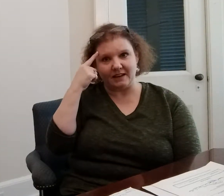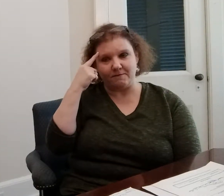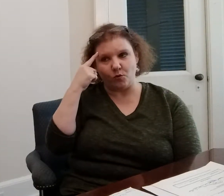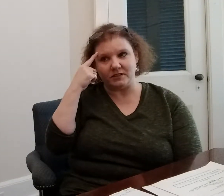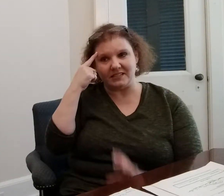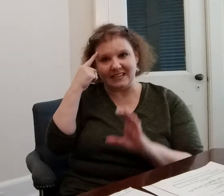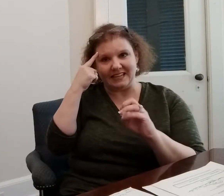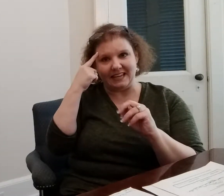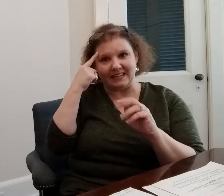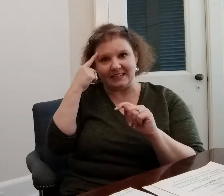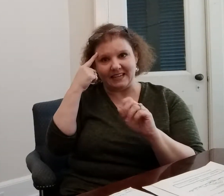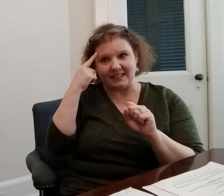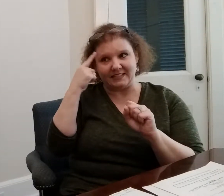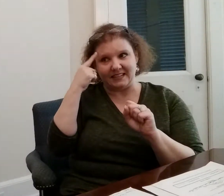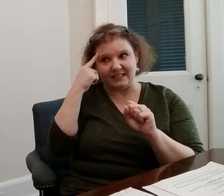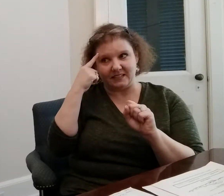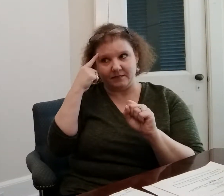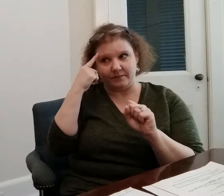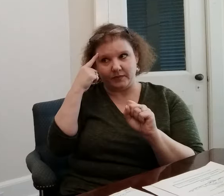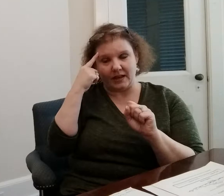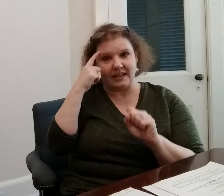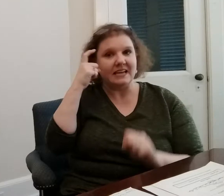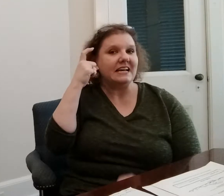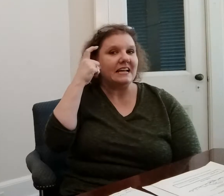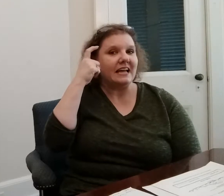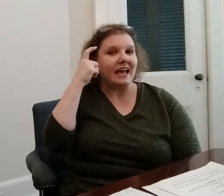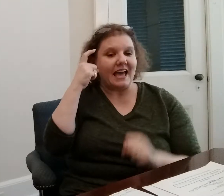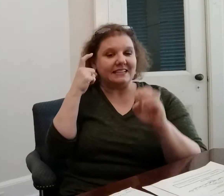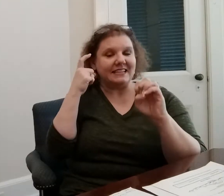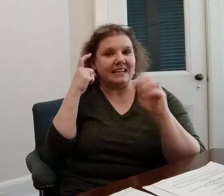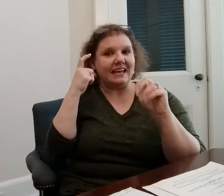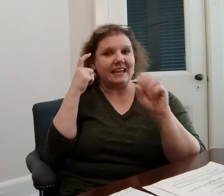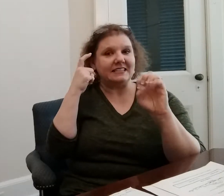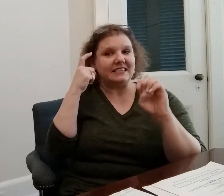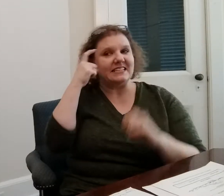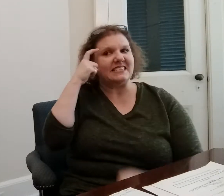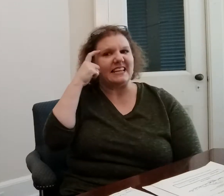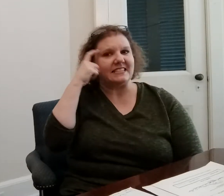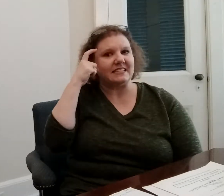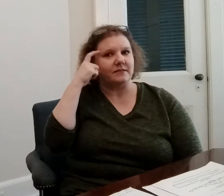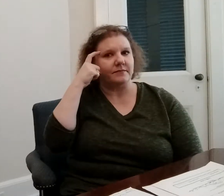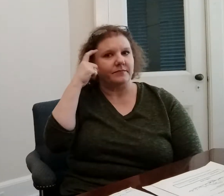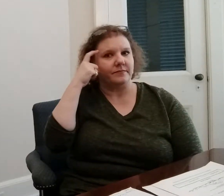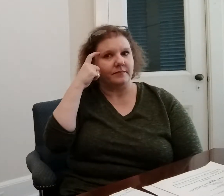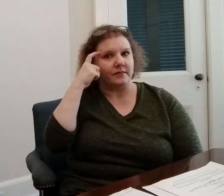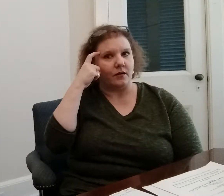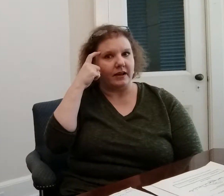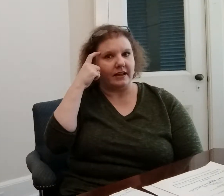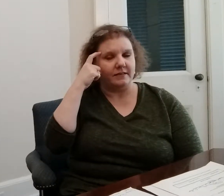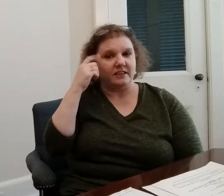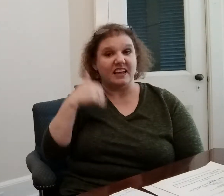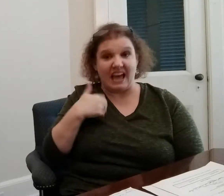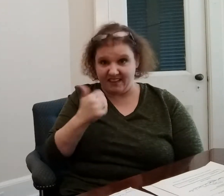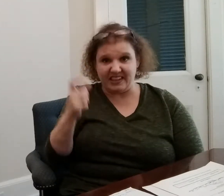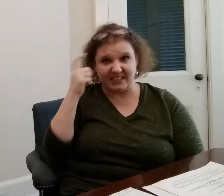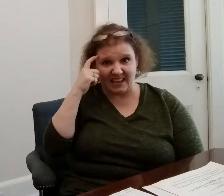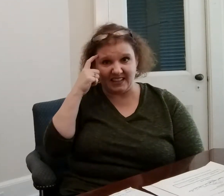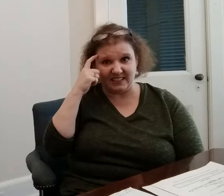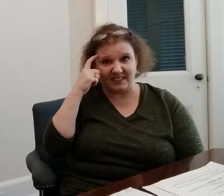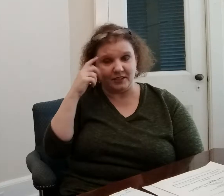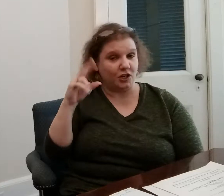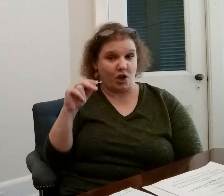is the sign for c-e-n-t-s cents okay okay s-e-n-s-e cents okay you have